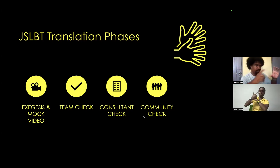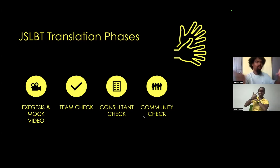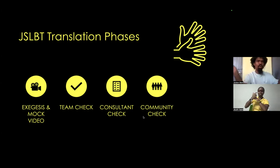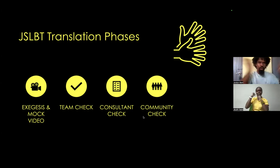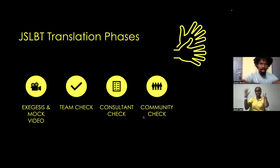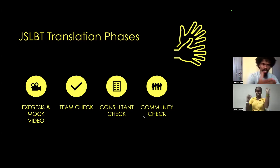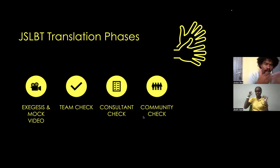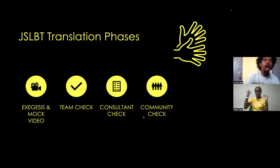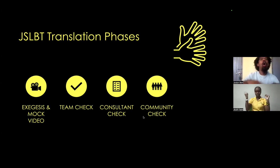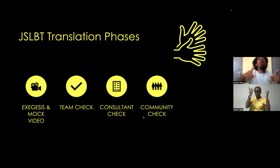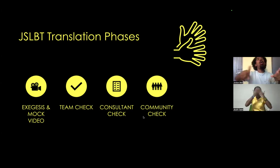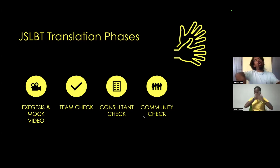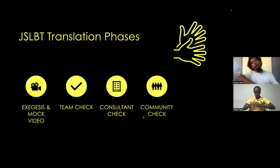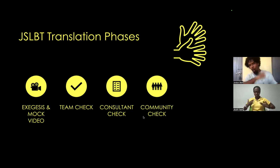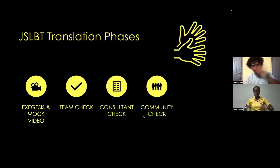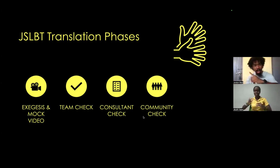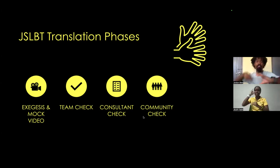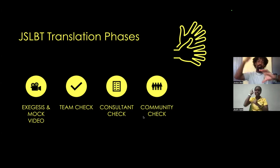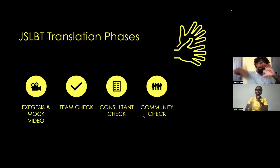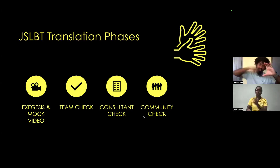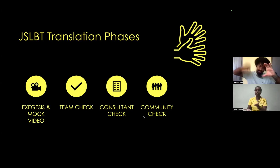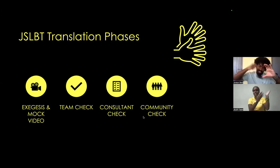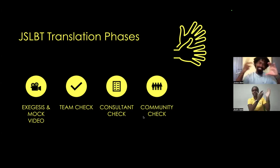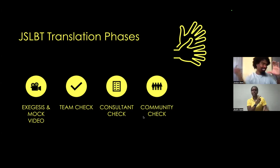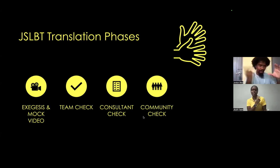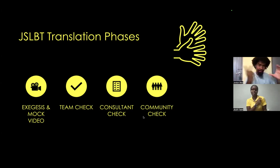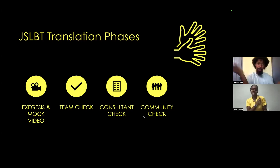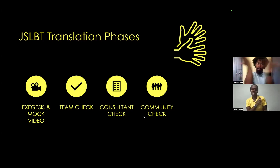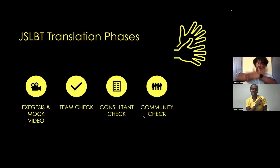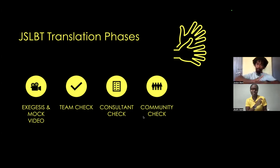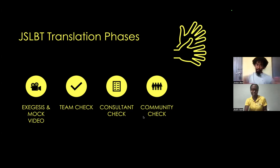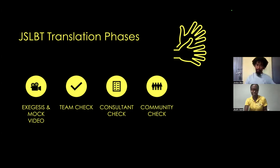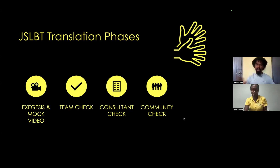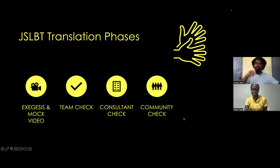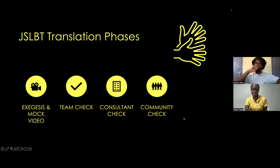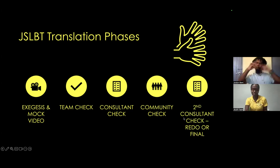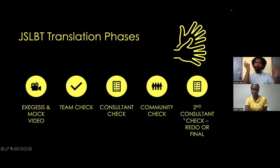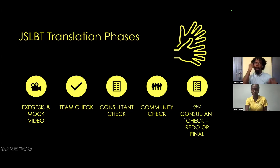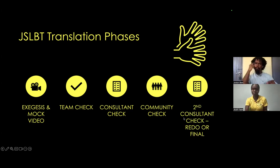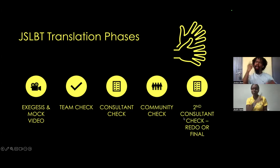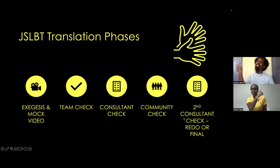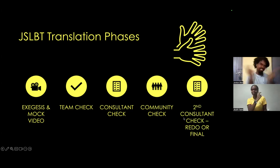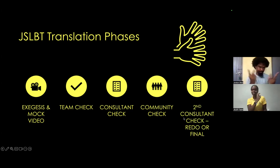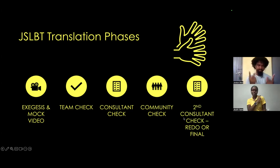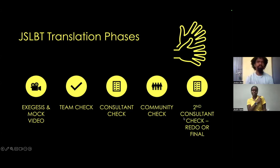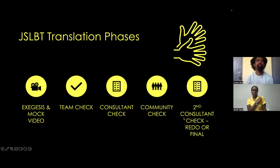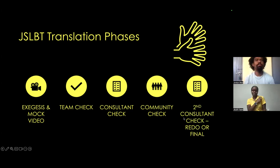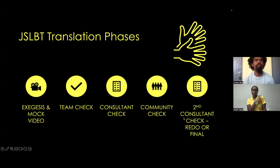film the translators again. And then for the last time, we send it to the second consultant